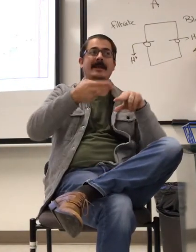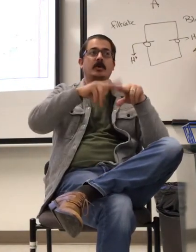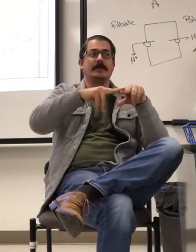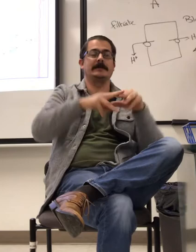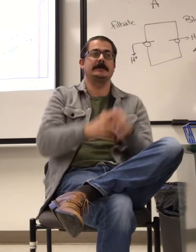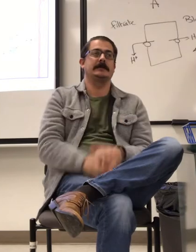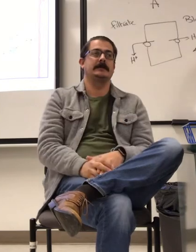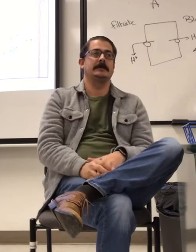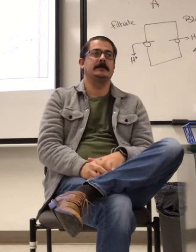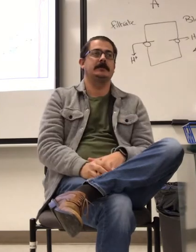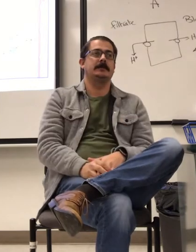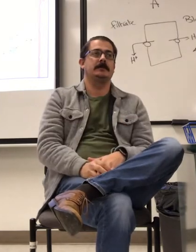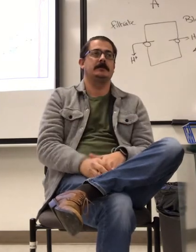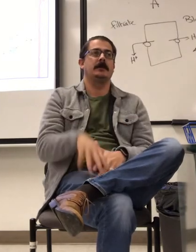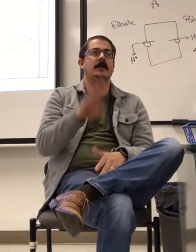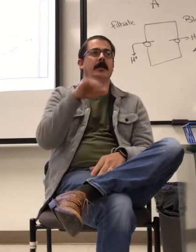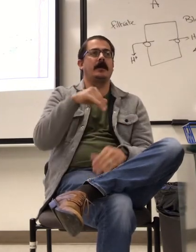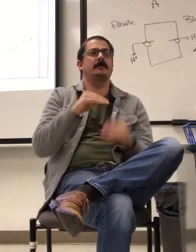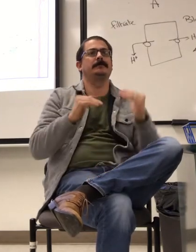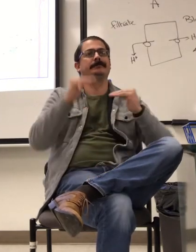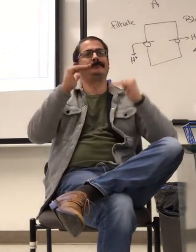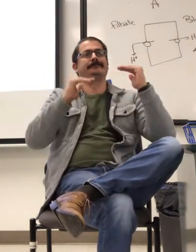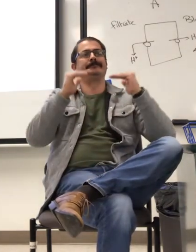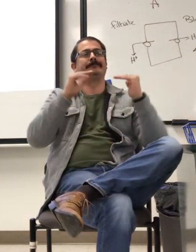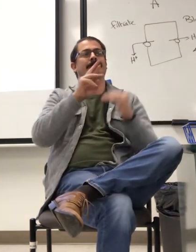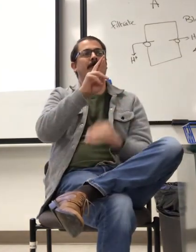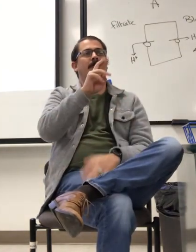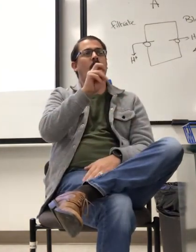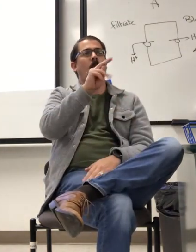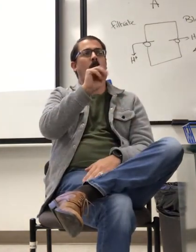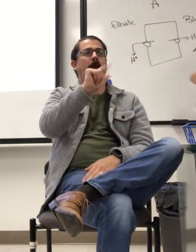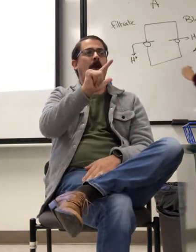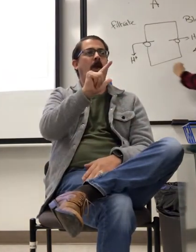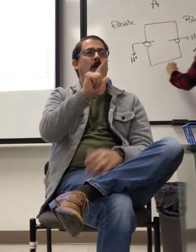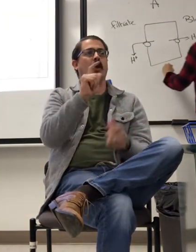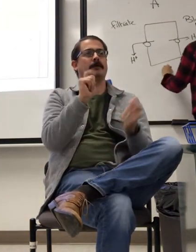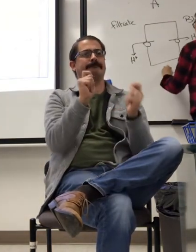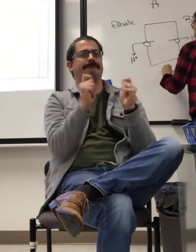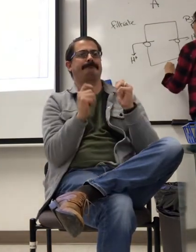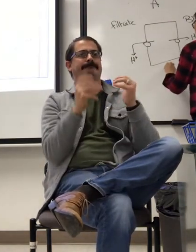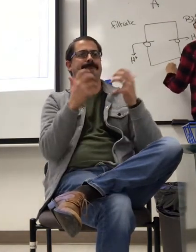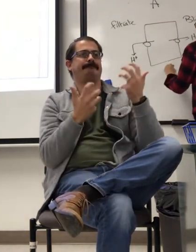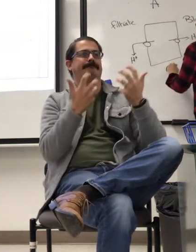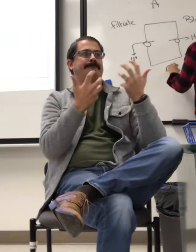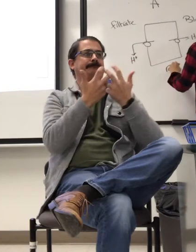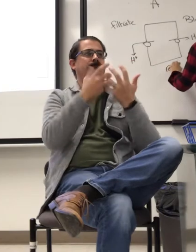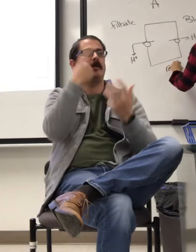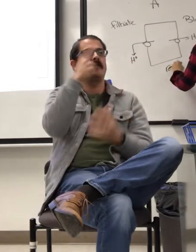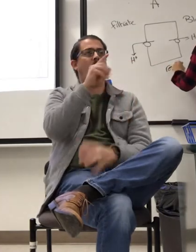increase, and that will be a renal compensation for acidosis.